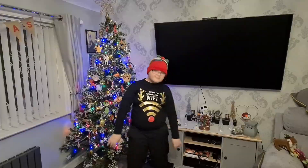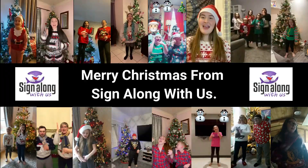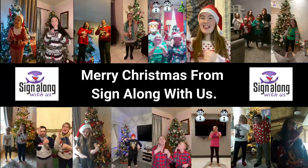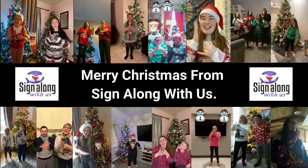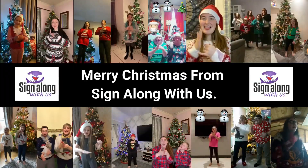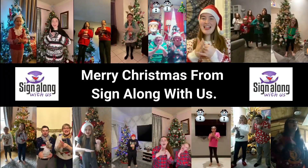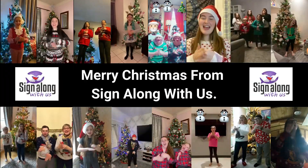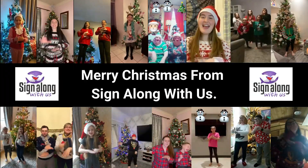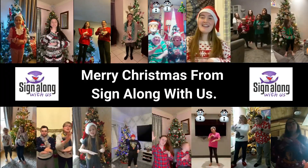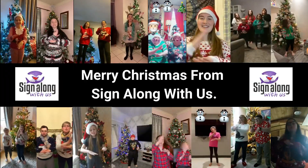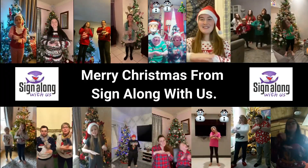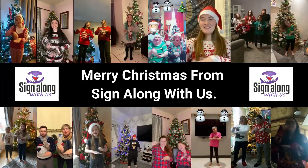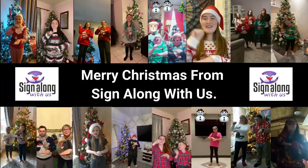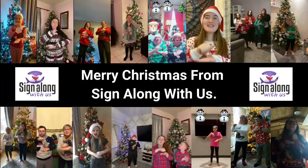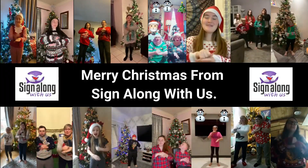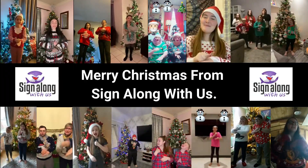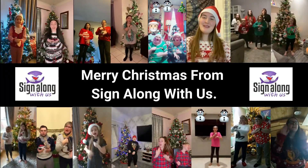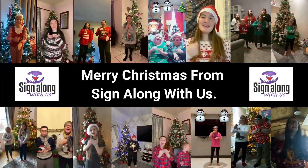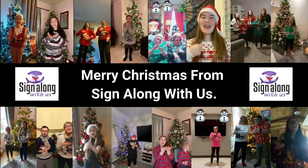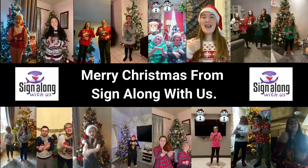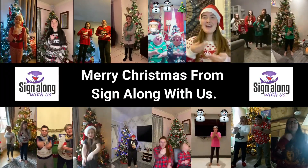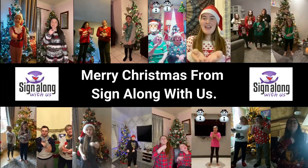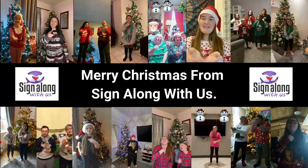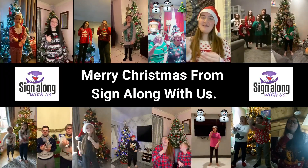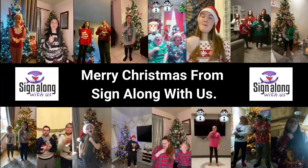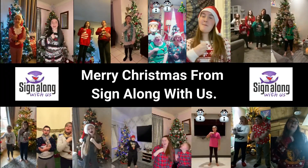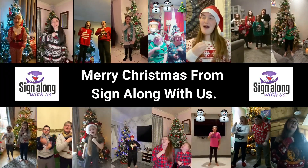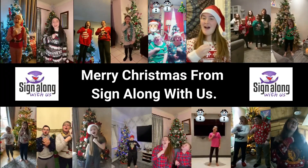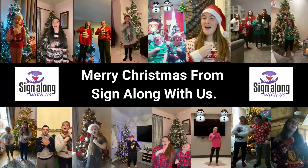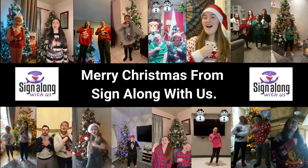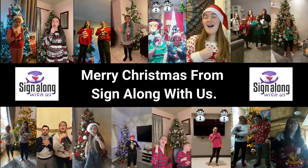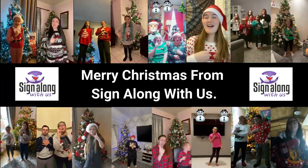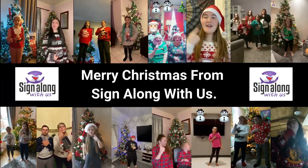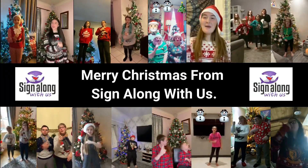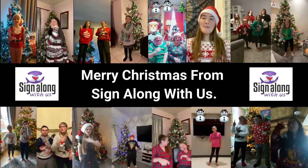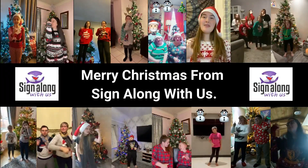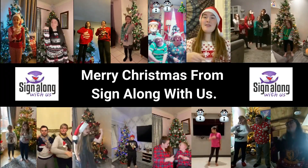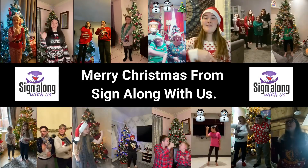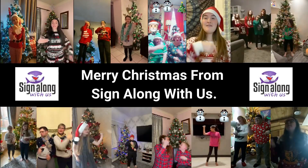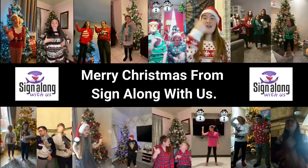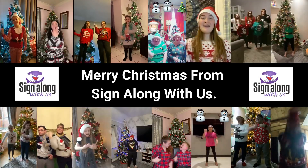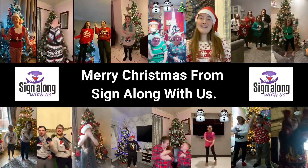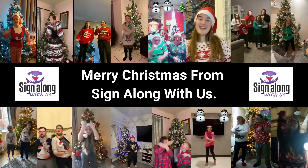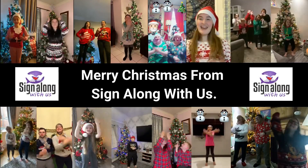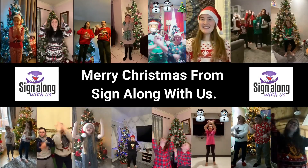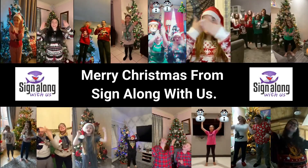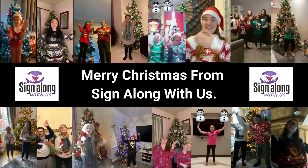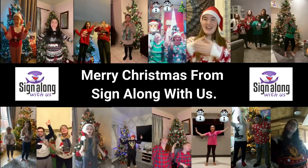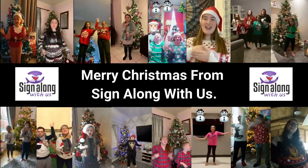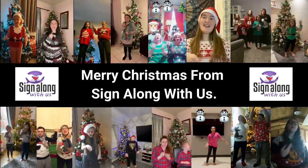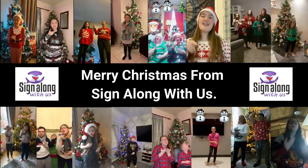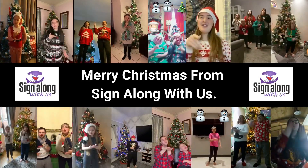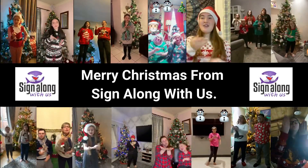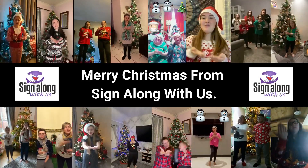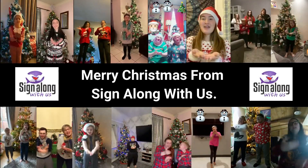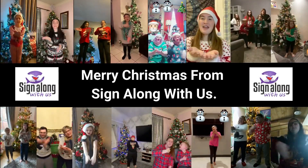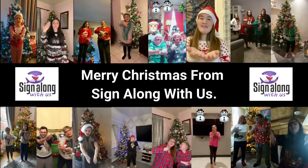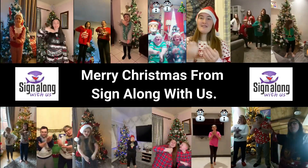Last Christmas I gave you my heart But the very next day you gave it